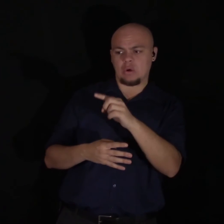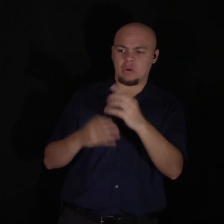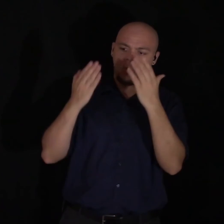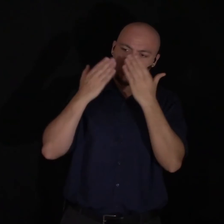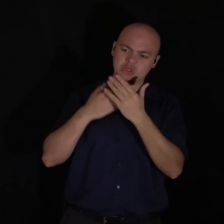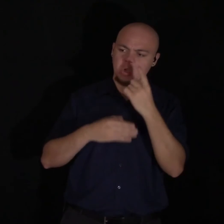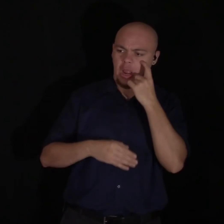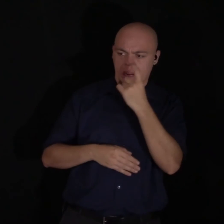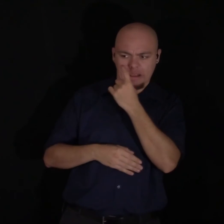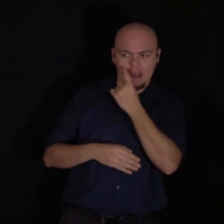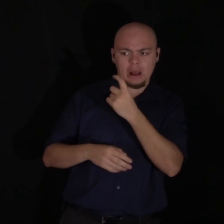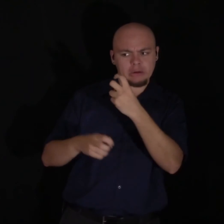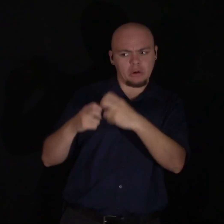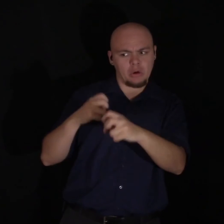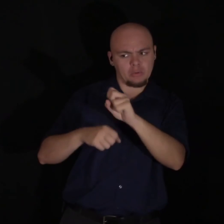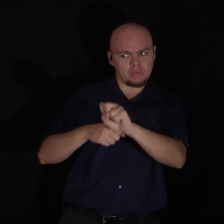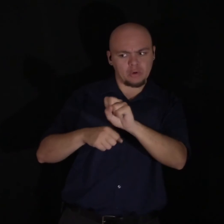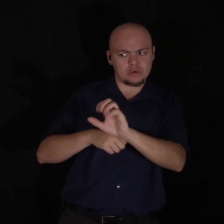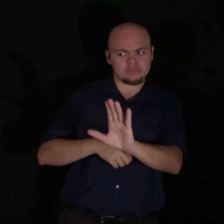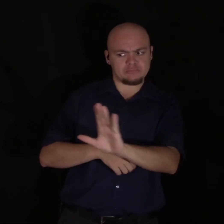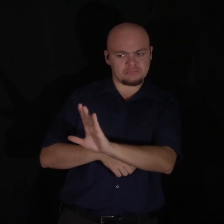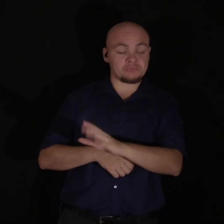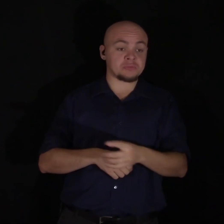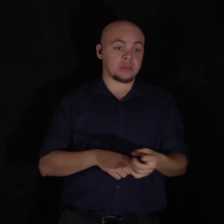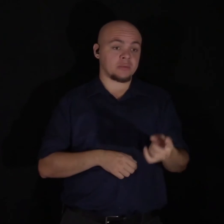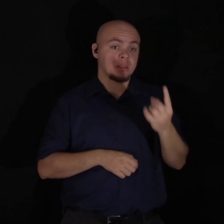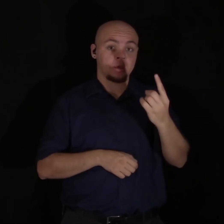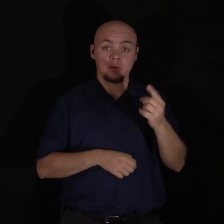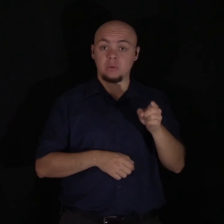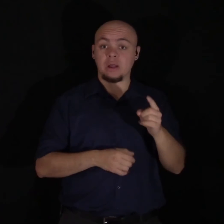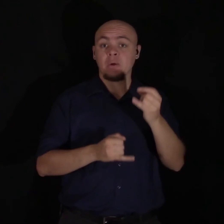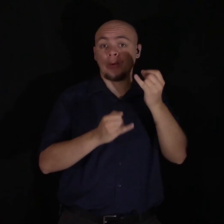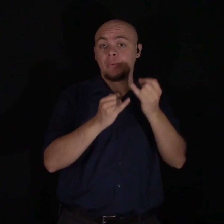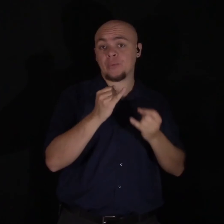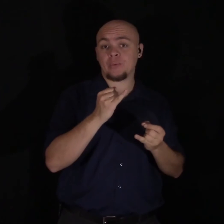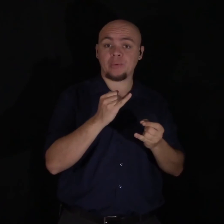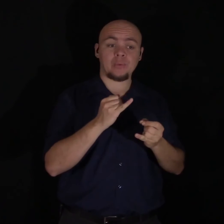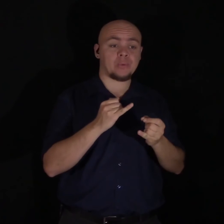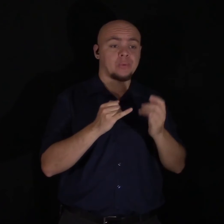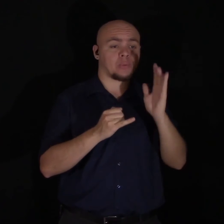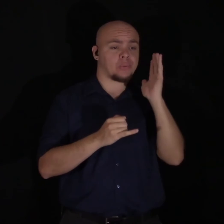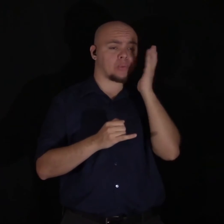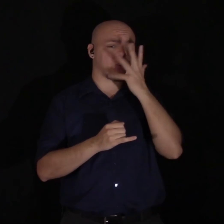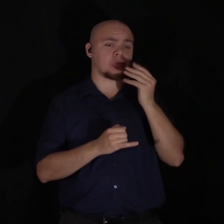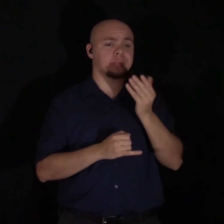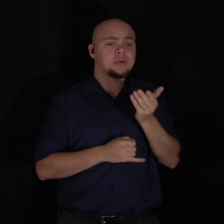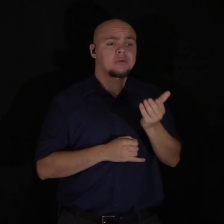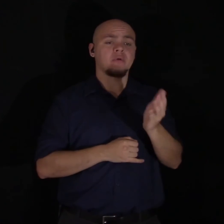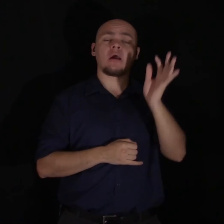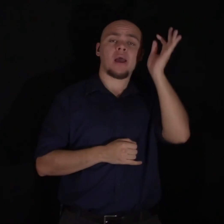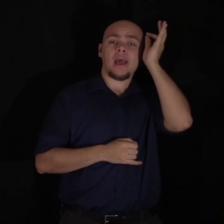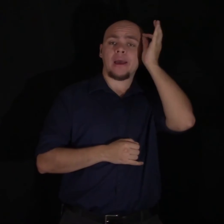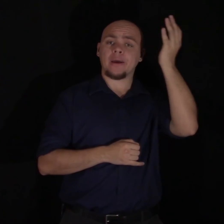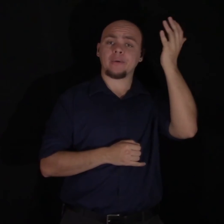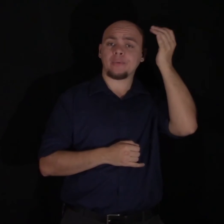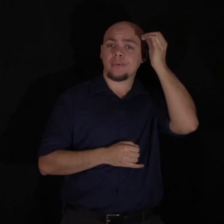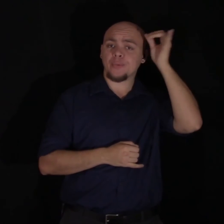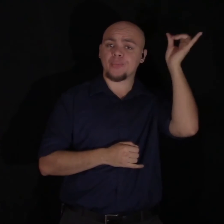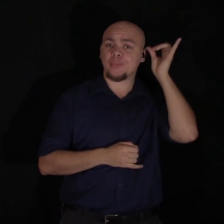hardy little vagrants. This child was thin and very fair. Her hair was the brightest living gold, and despite